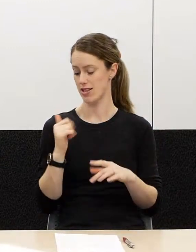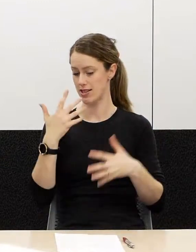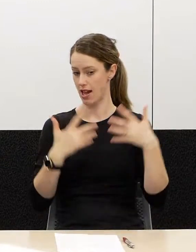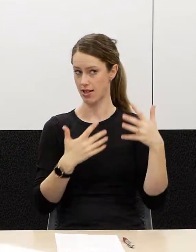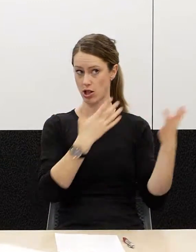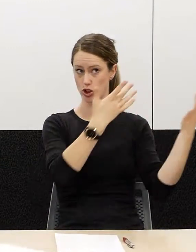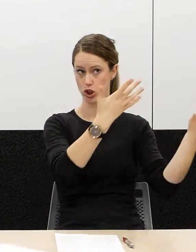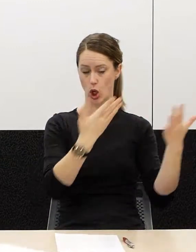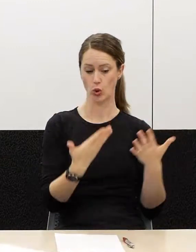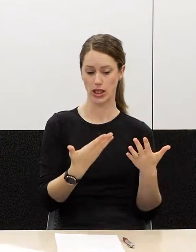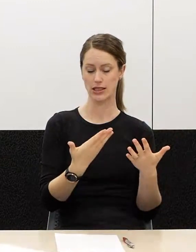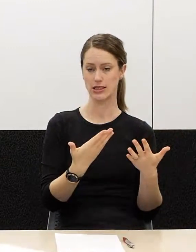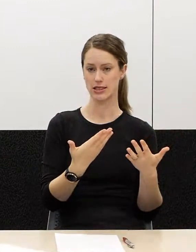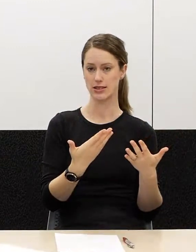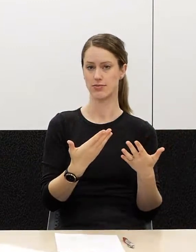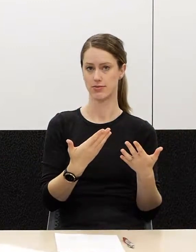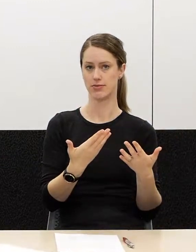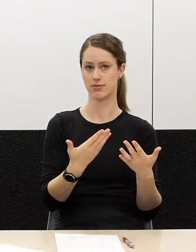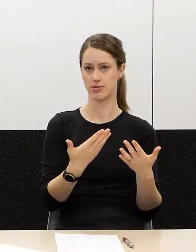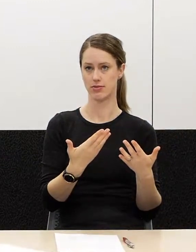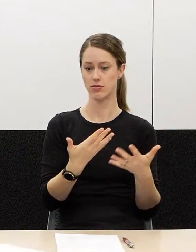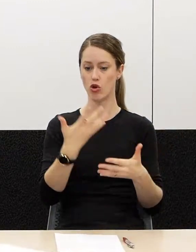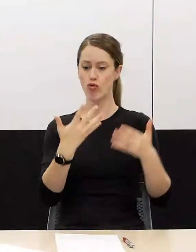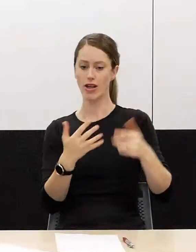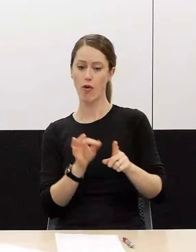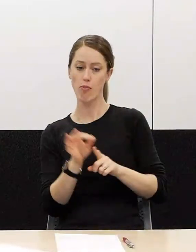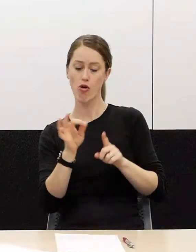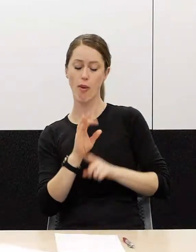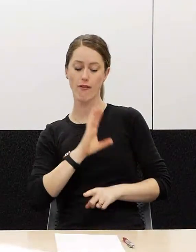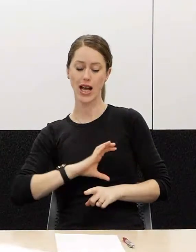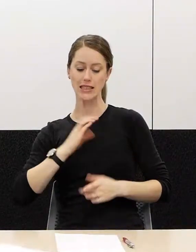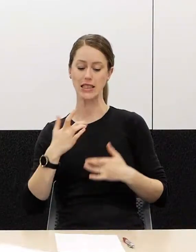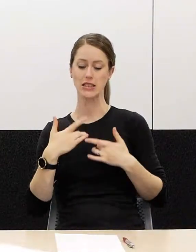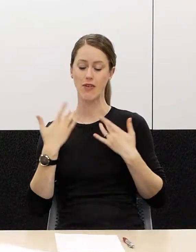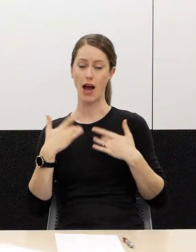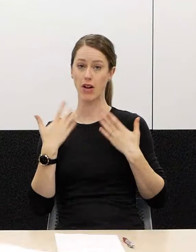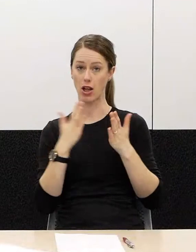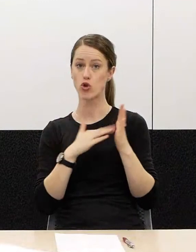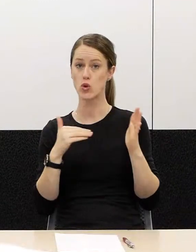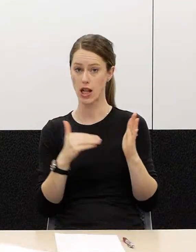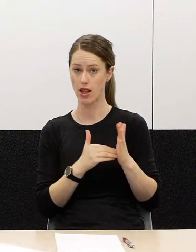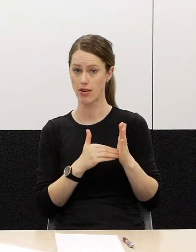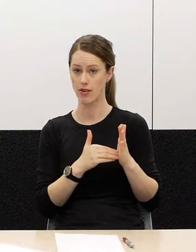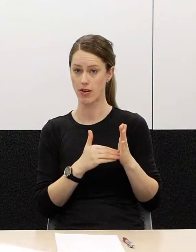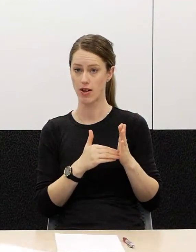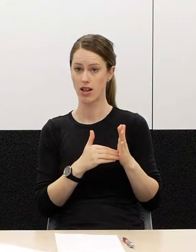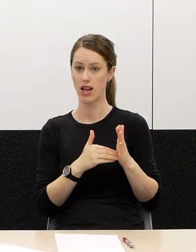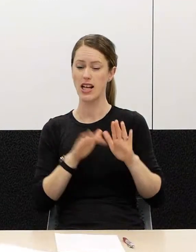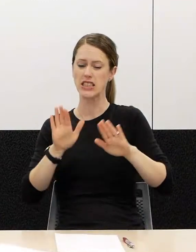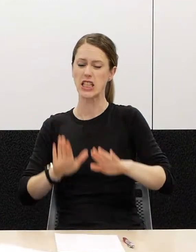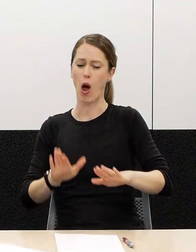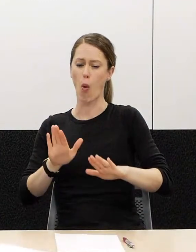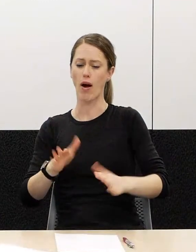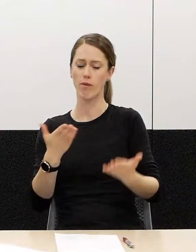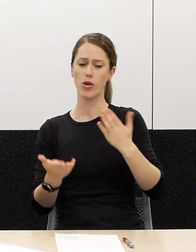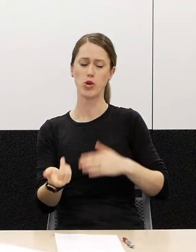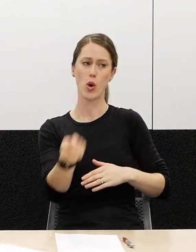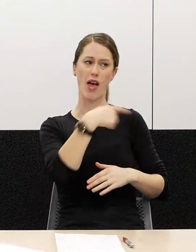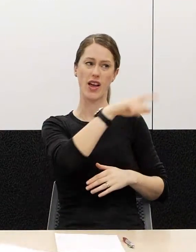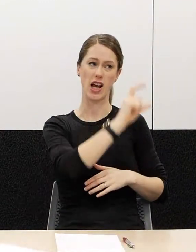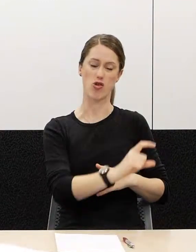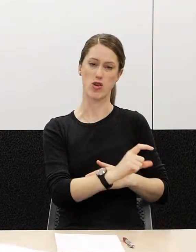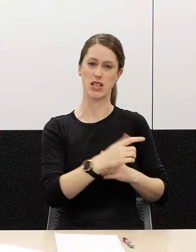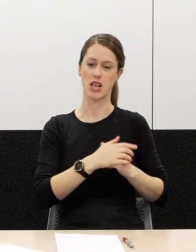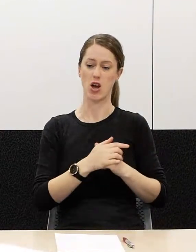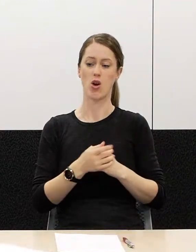data suggests is that the rate of improvement in cancer survival in New Zealand is slower than other comparable countries.